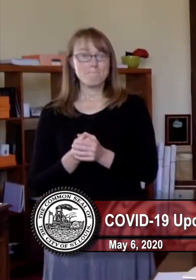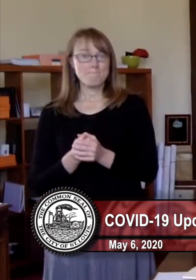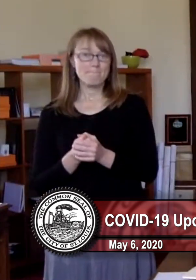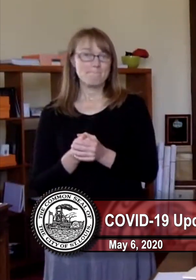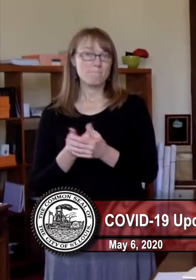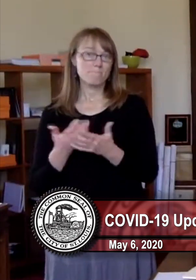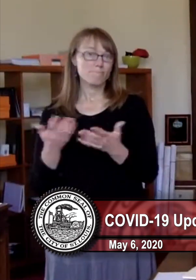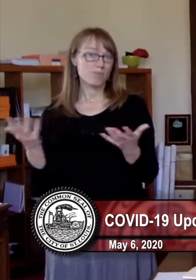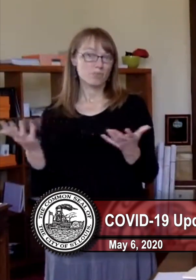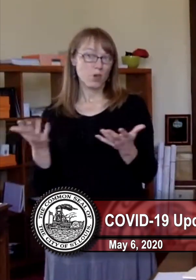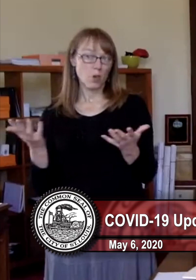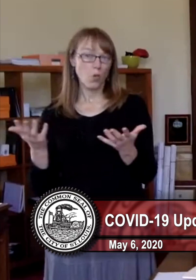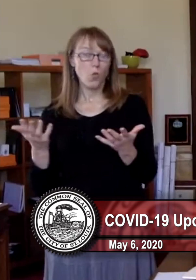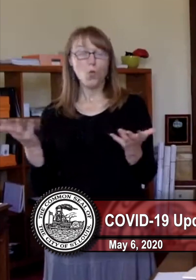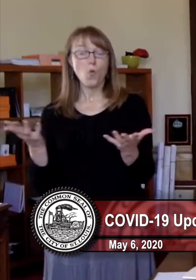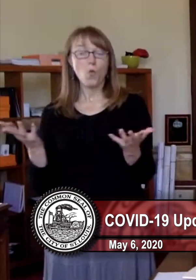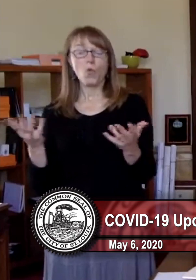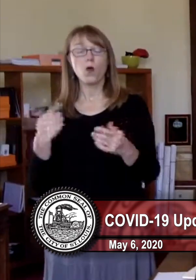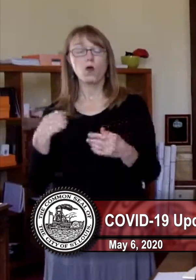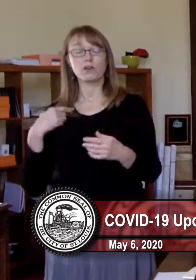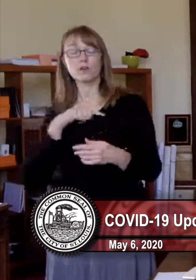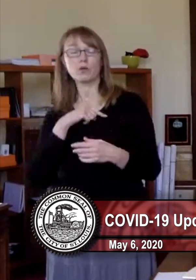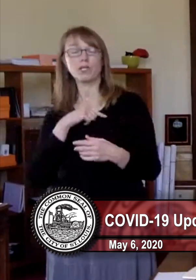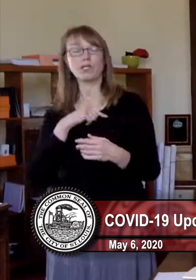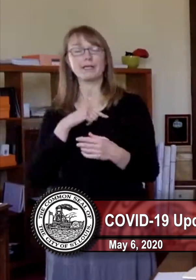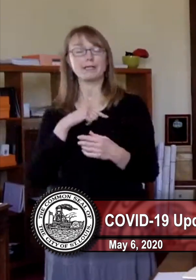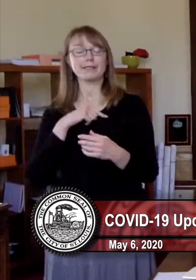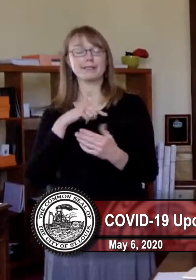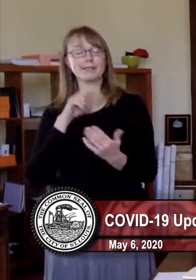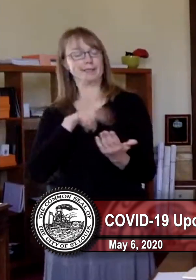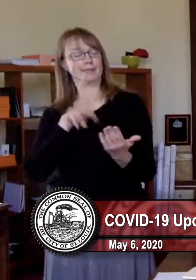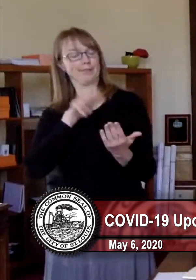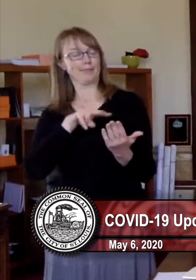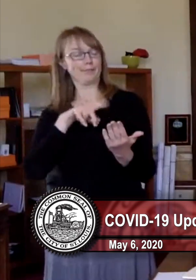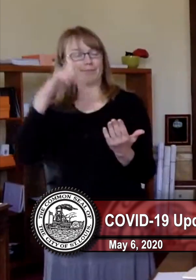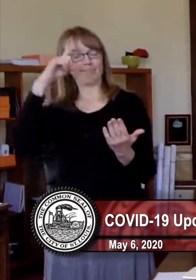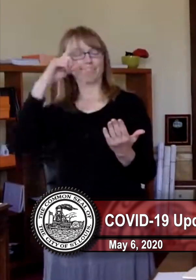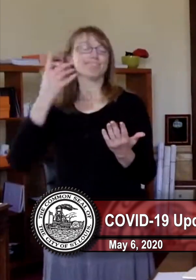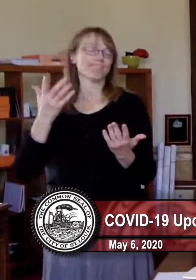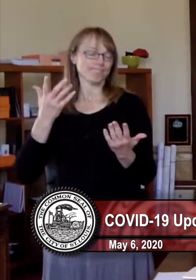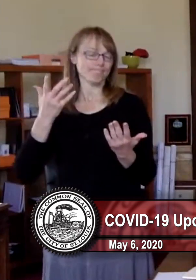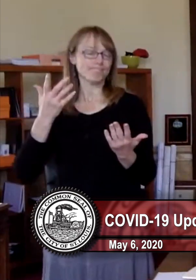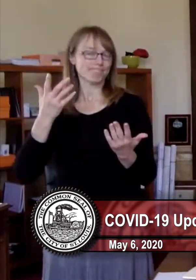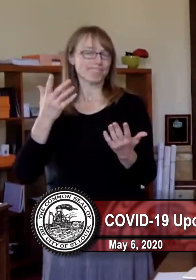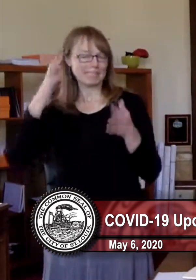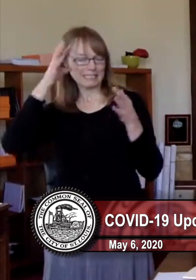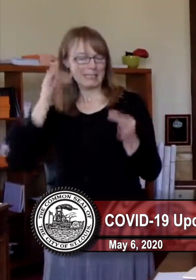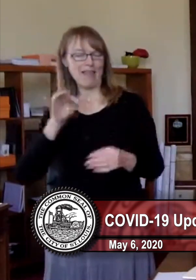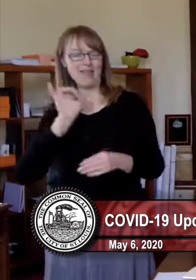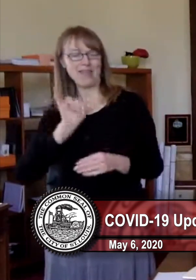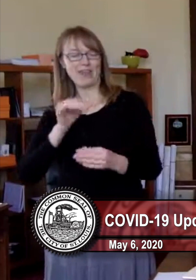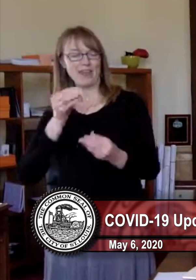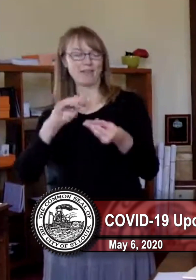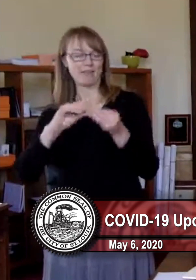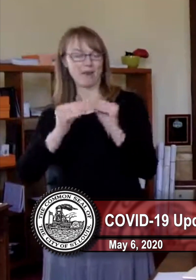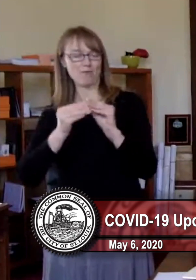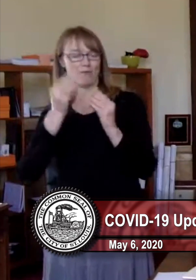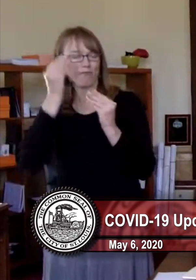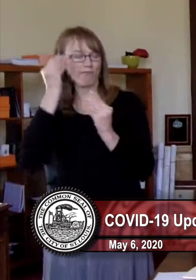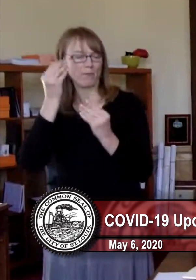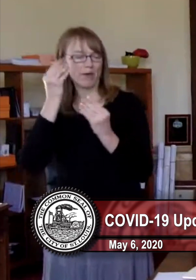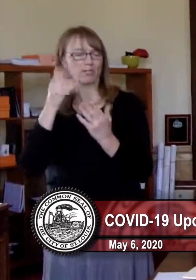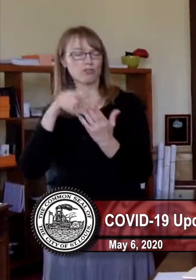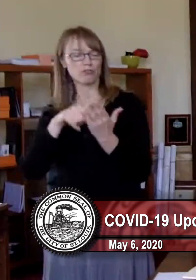we still believe, Dr. Garza and the Pandemic Task Force still believe that we did hit the peak about a week ago. It